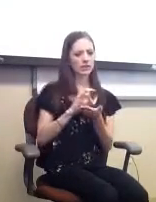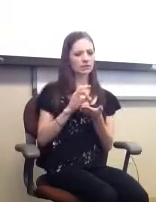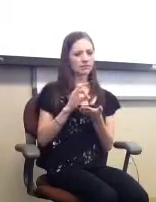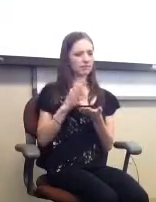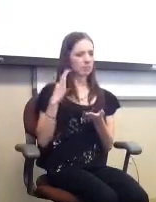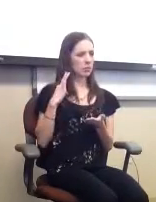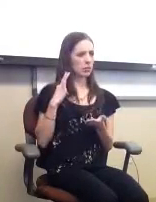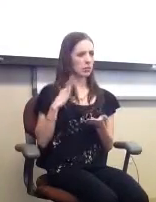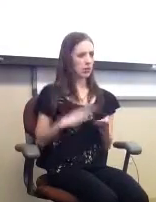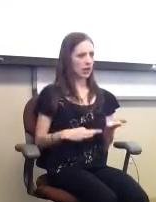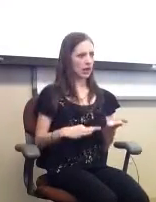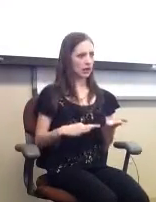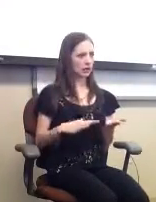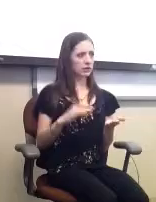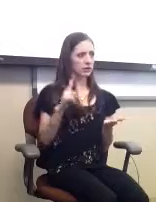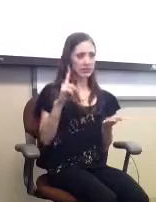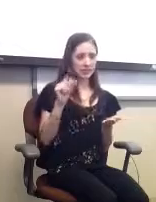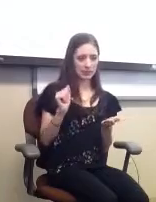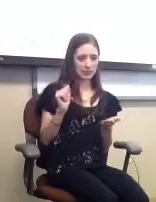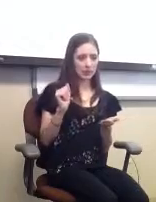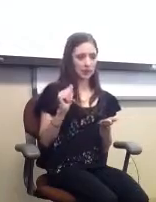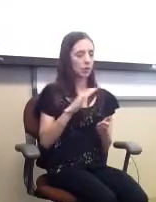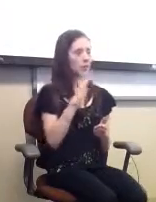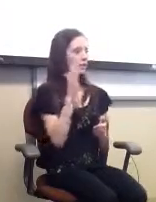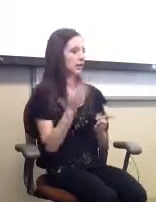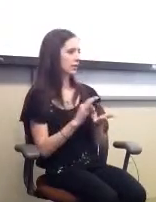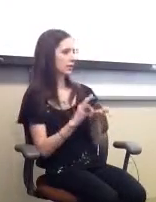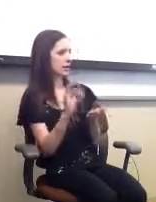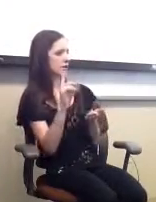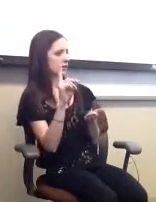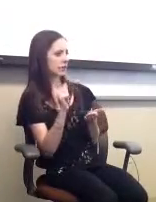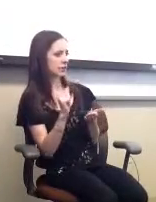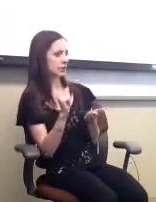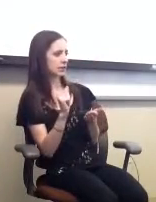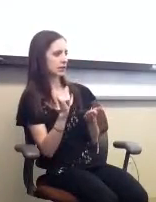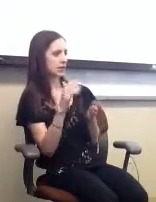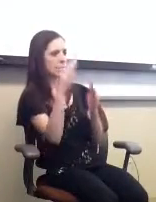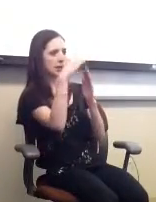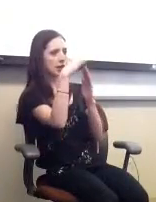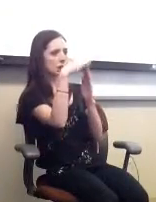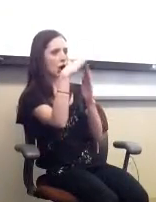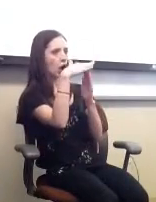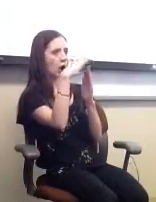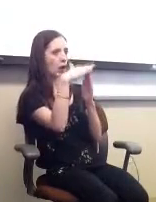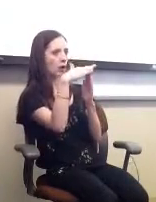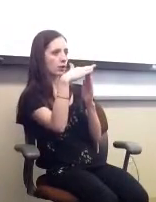the second section. Do we count survivor benefits? Yes. Survivor benefits,